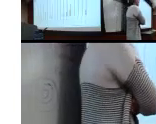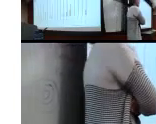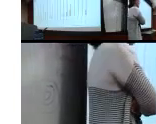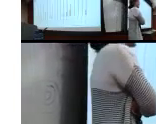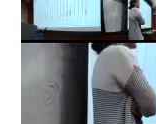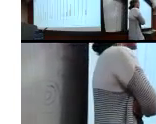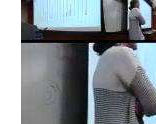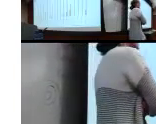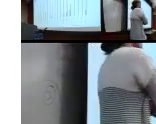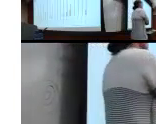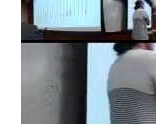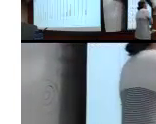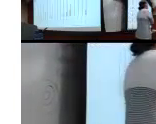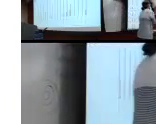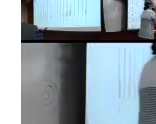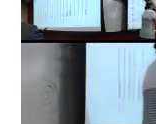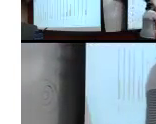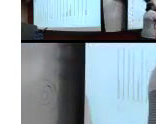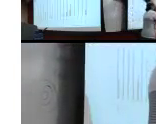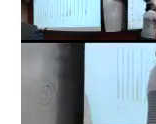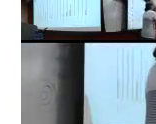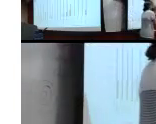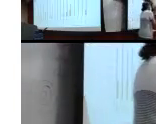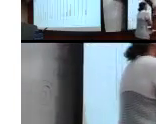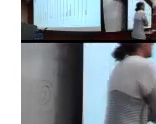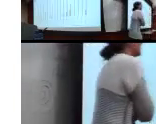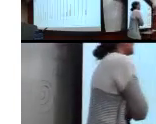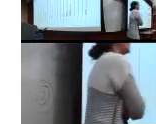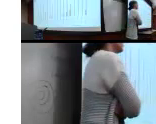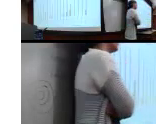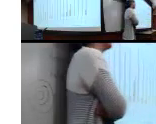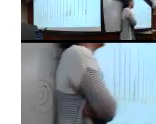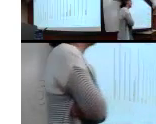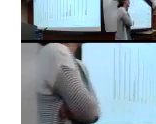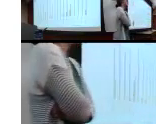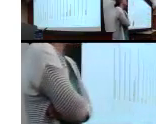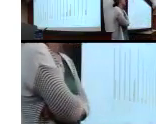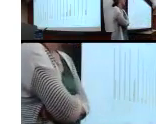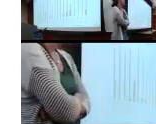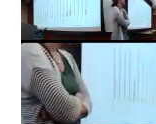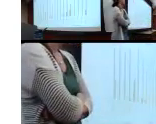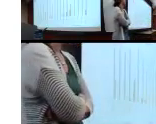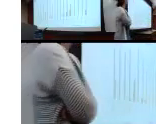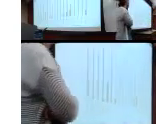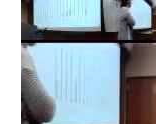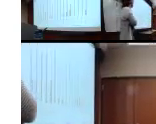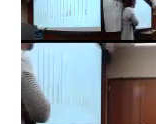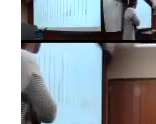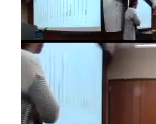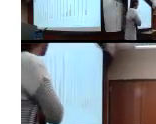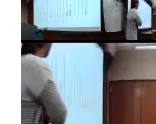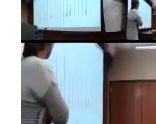not typical in spoken language either, in conversation, to use zero and apra initially. No, it's odd. So I'm wondering, what is that all? Yeah,